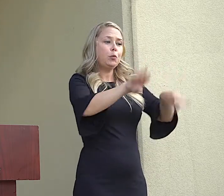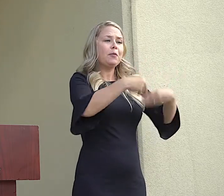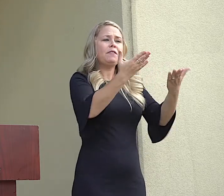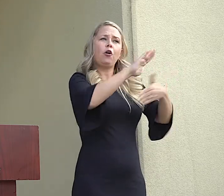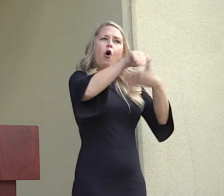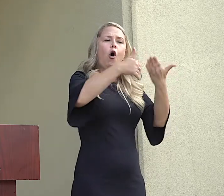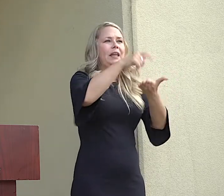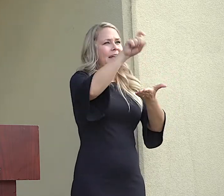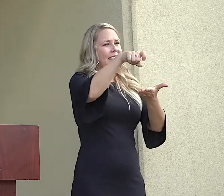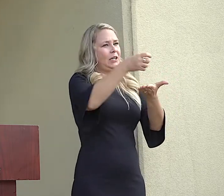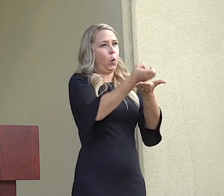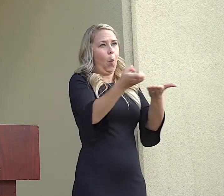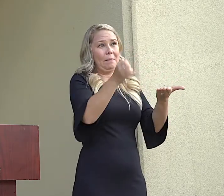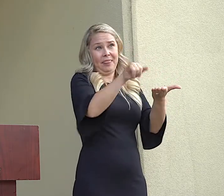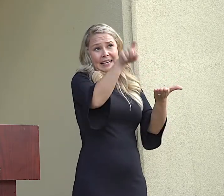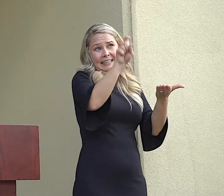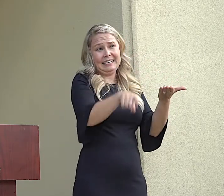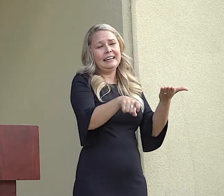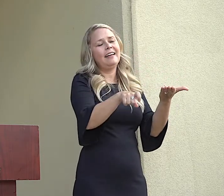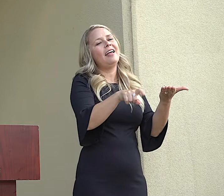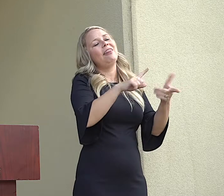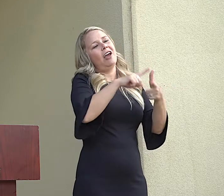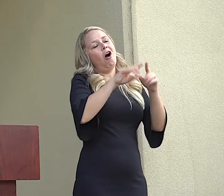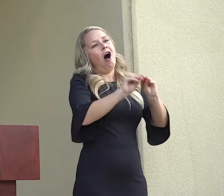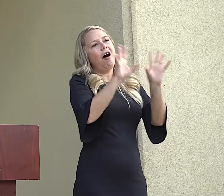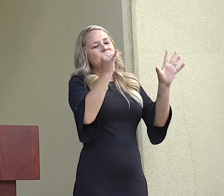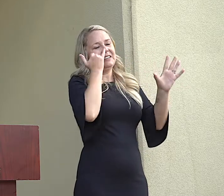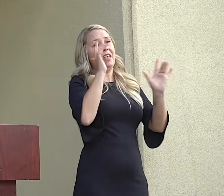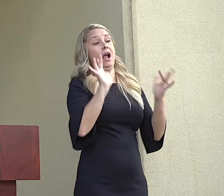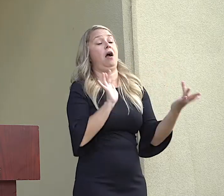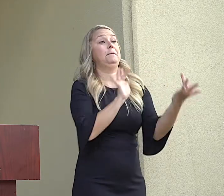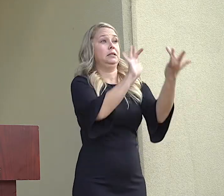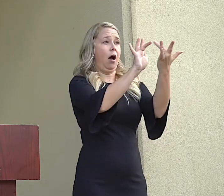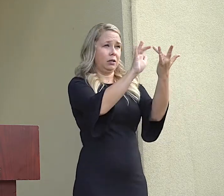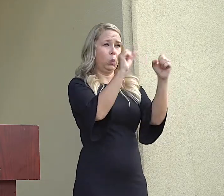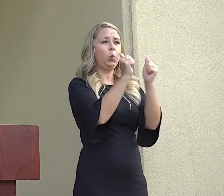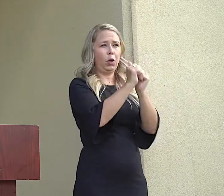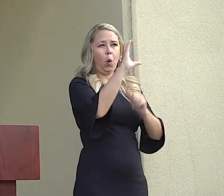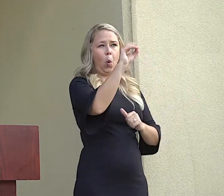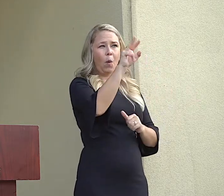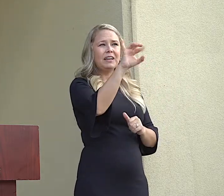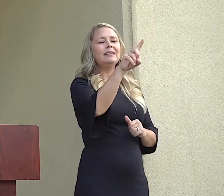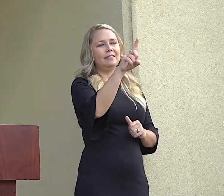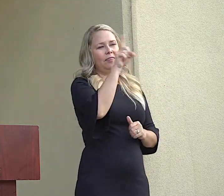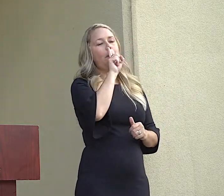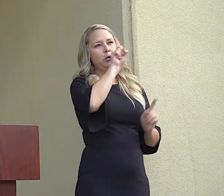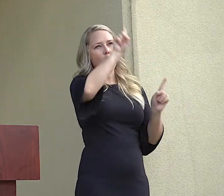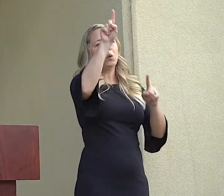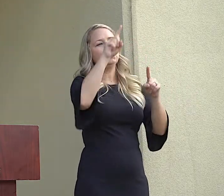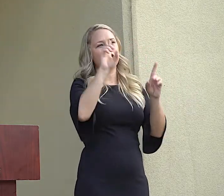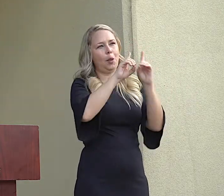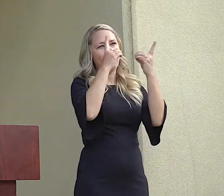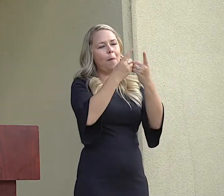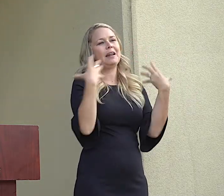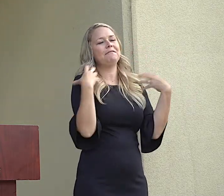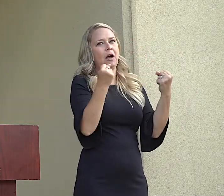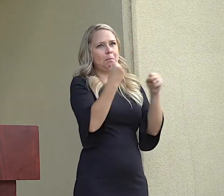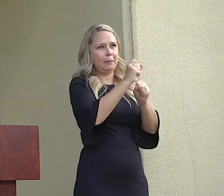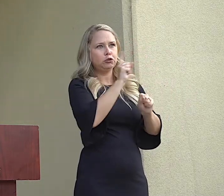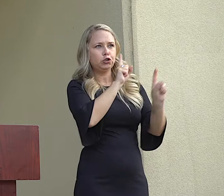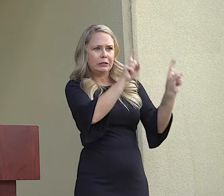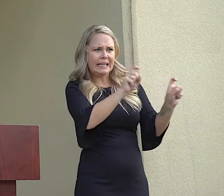the necessary equipment that they need. And then obviously, if they come in contact with a case, they'll be going through the Department of Health to make sure that they're tested